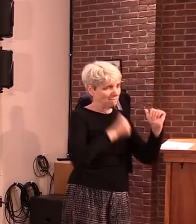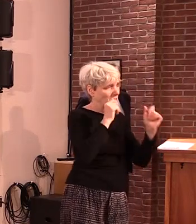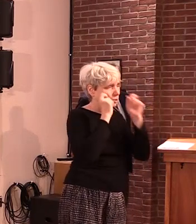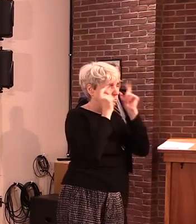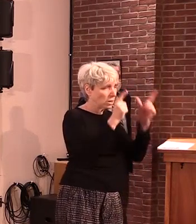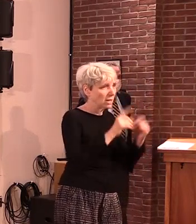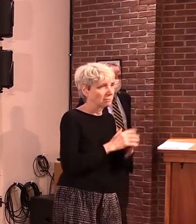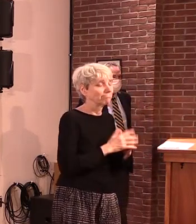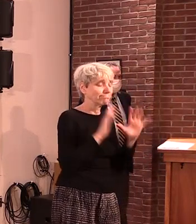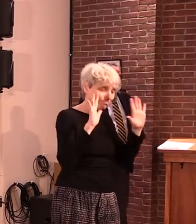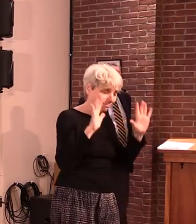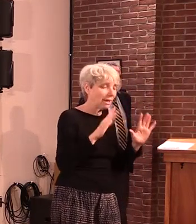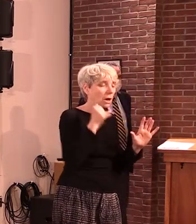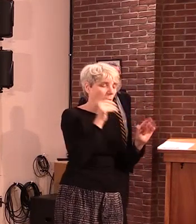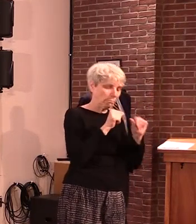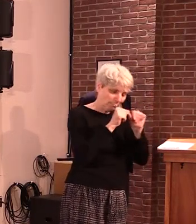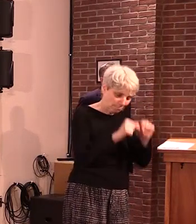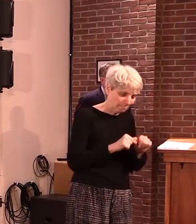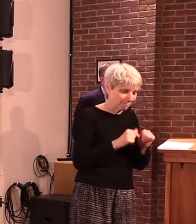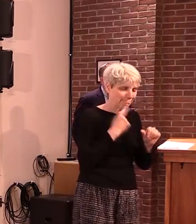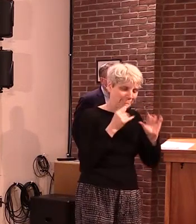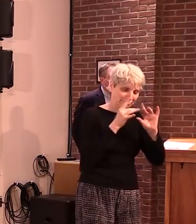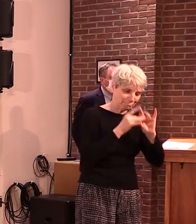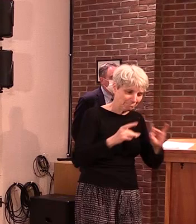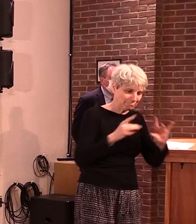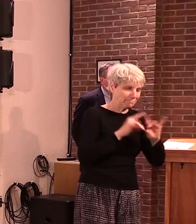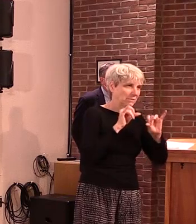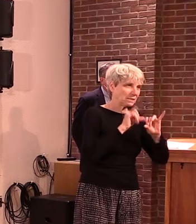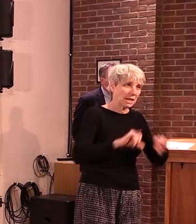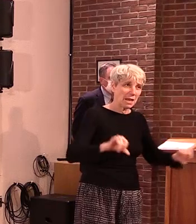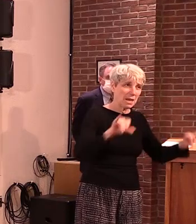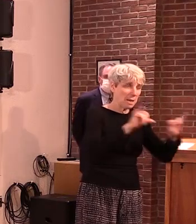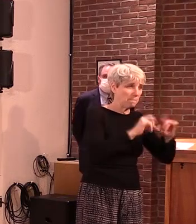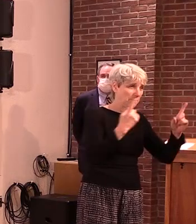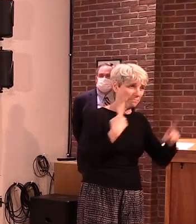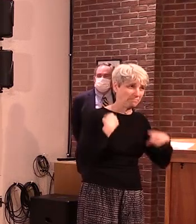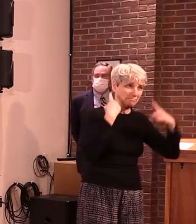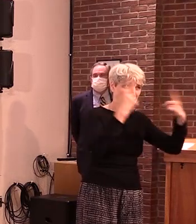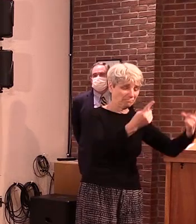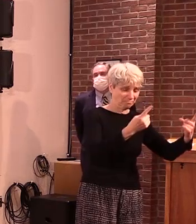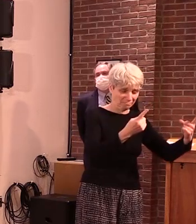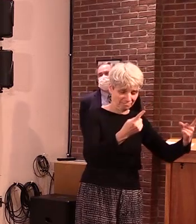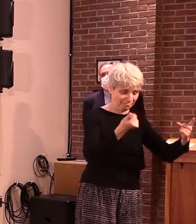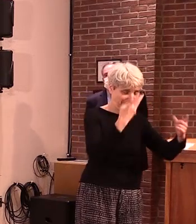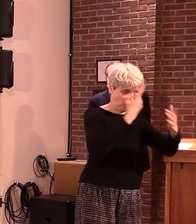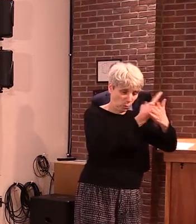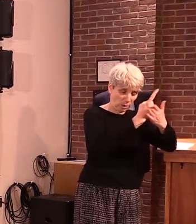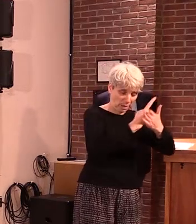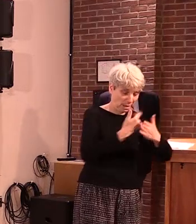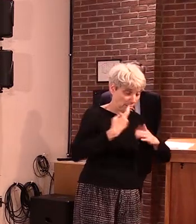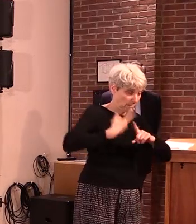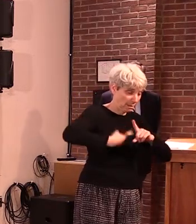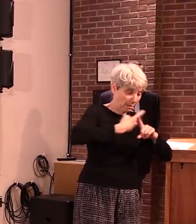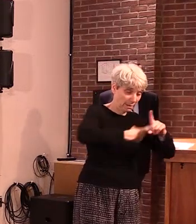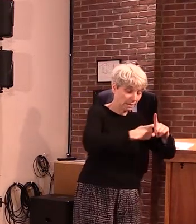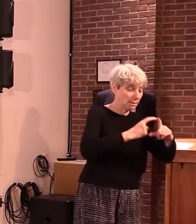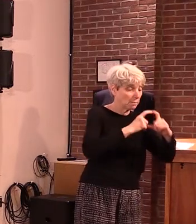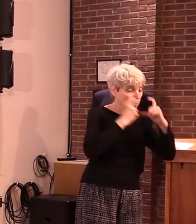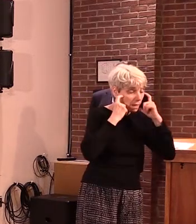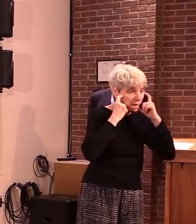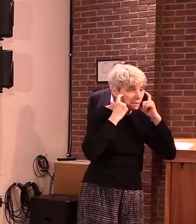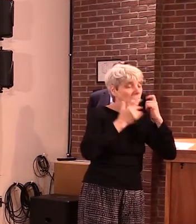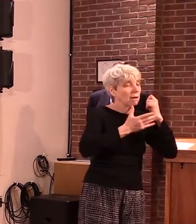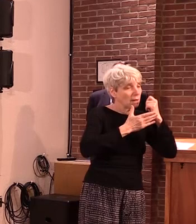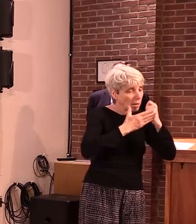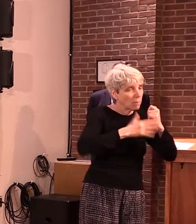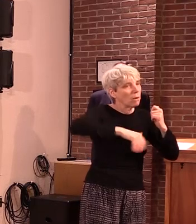I will continue to advocate, as I have done for the last number of weeks and months. Wearing a mask helps